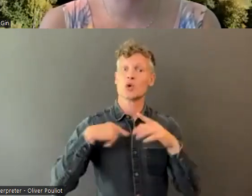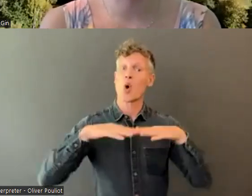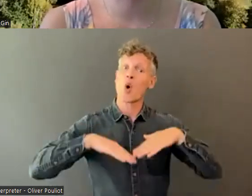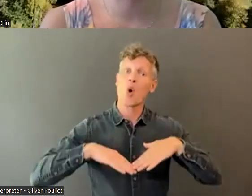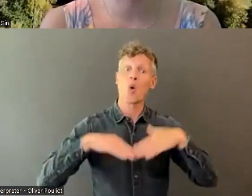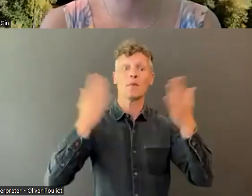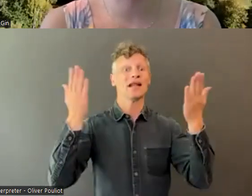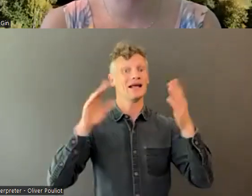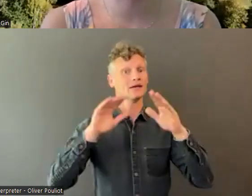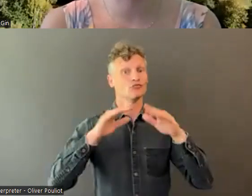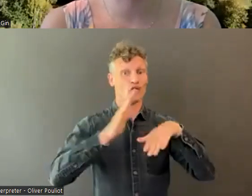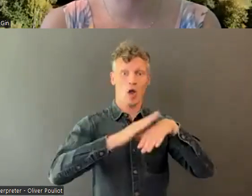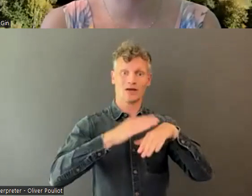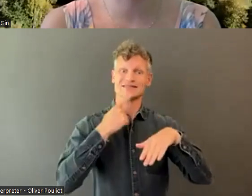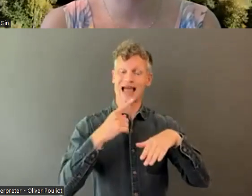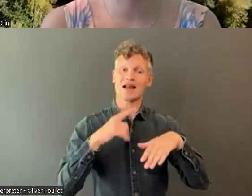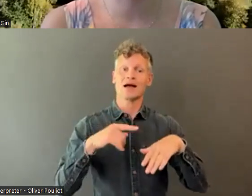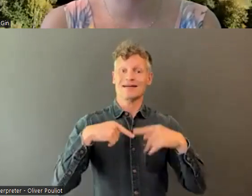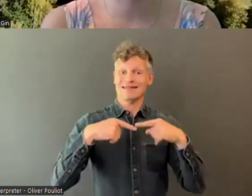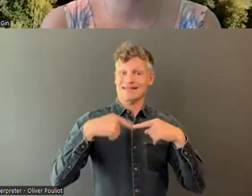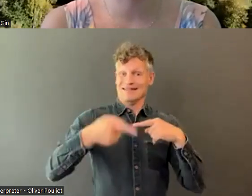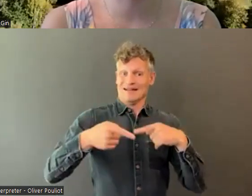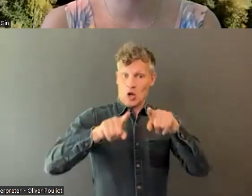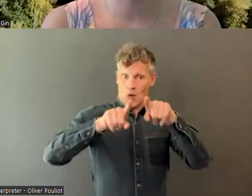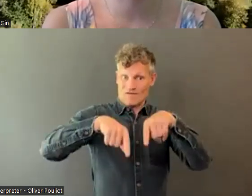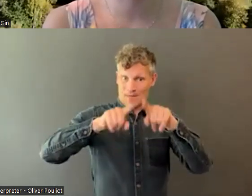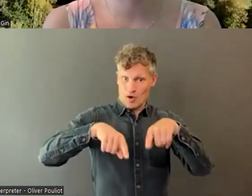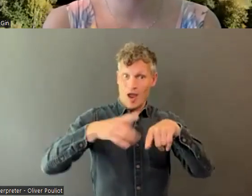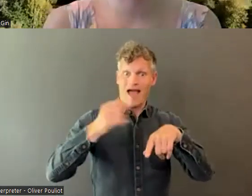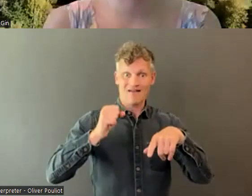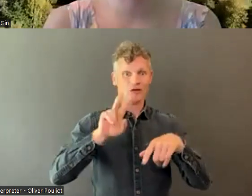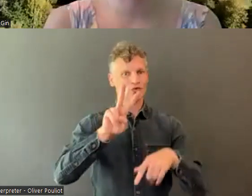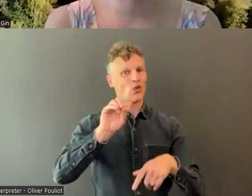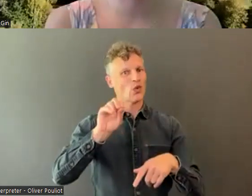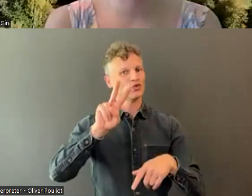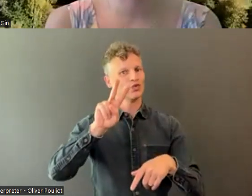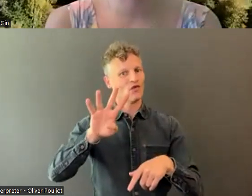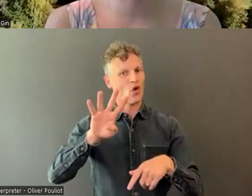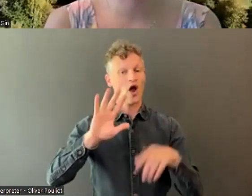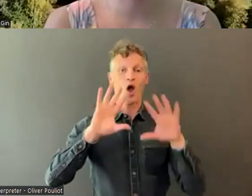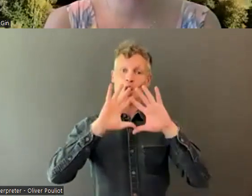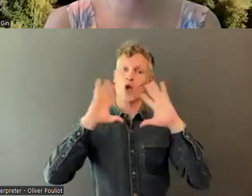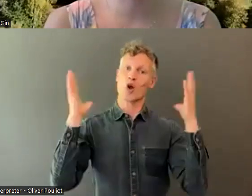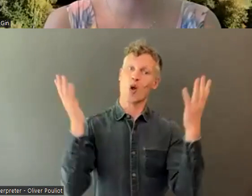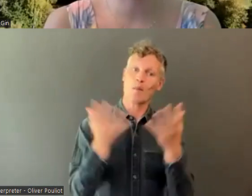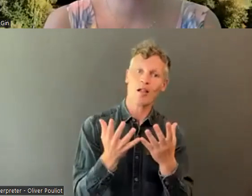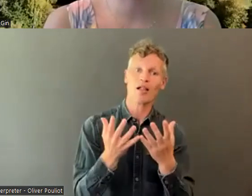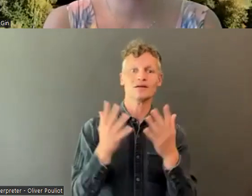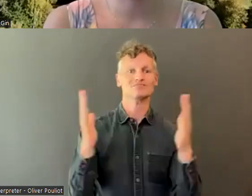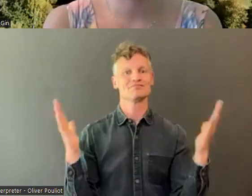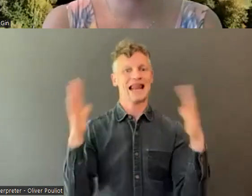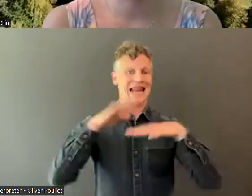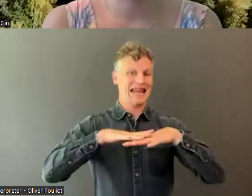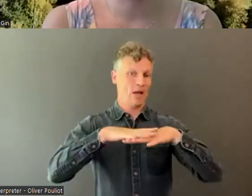Annual Conference 2024, so in November this year, a guide on supply chains, in which we also, again, of course,